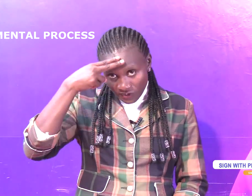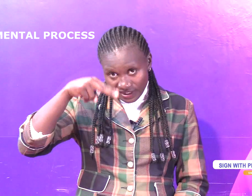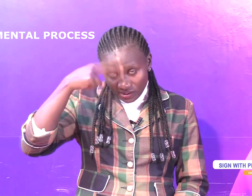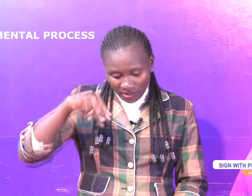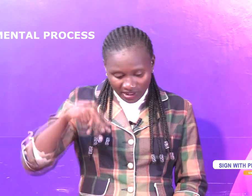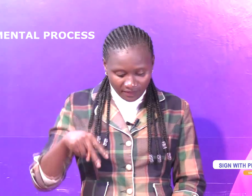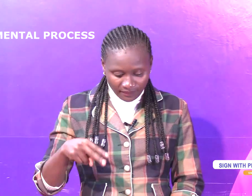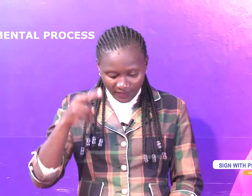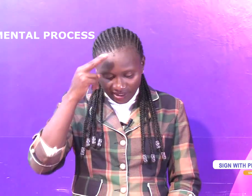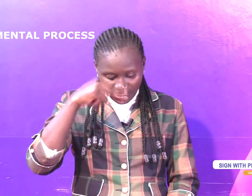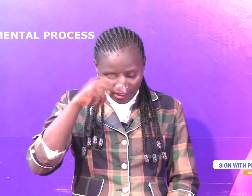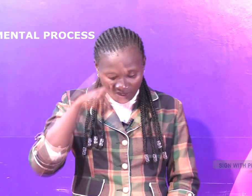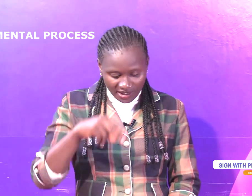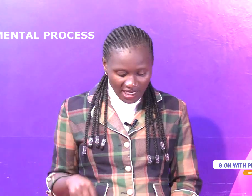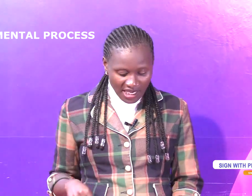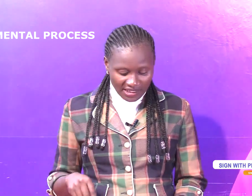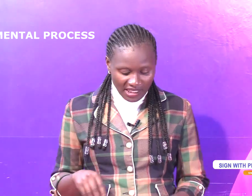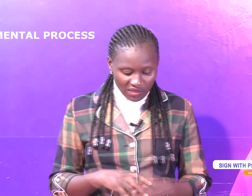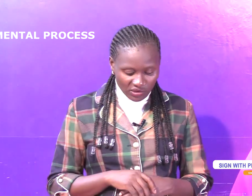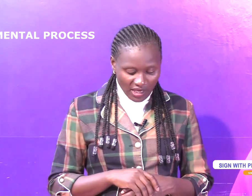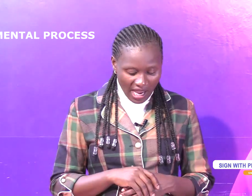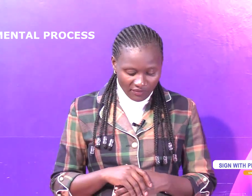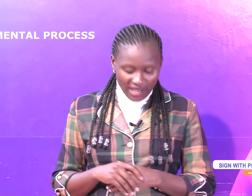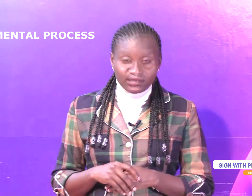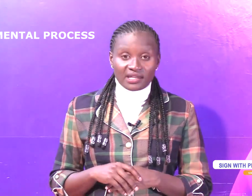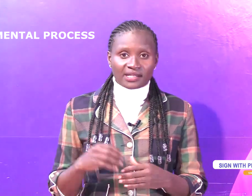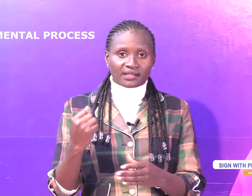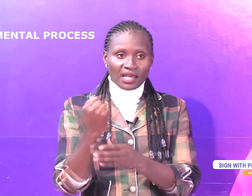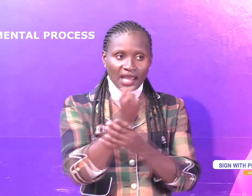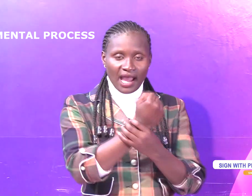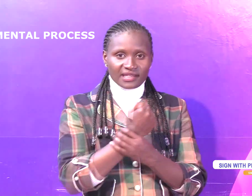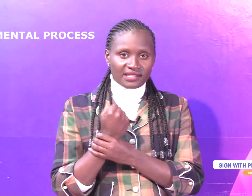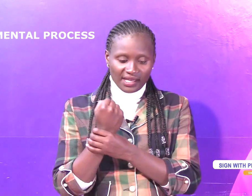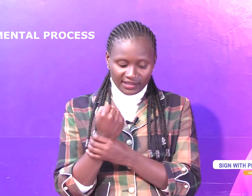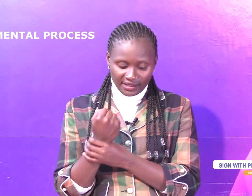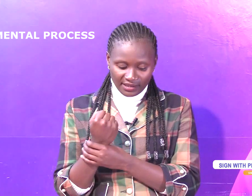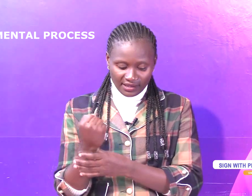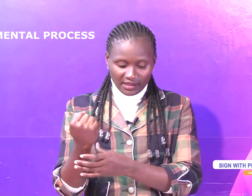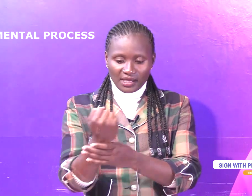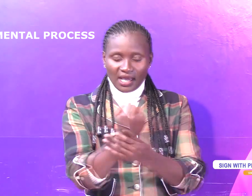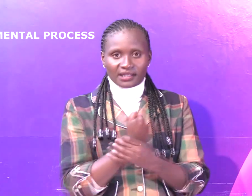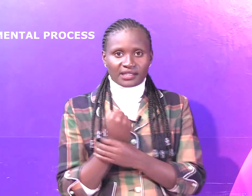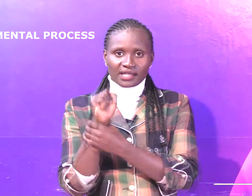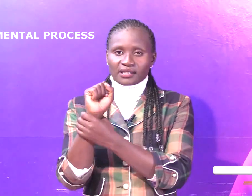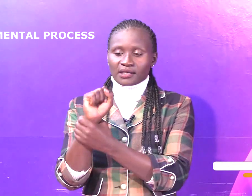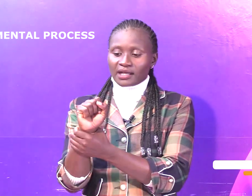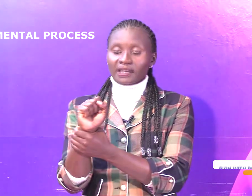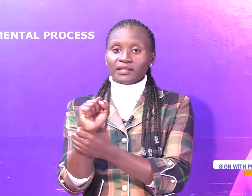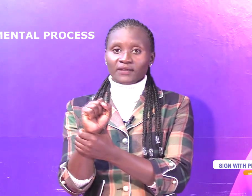suspect, suspect. And then you also have adjust, adjust, adjust, clenched fist, and then you